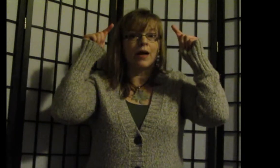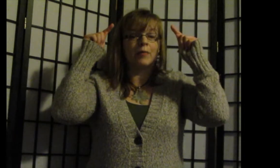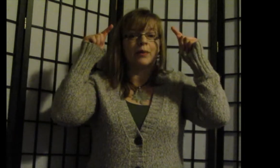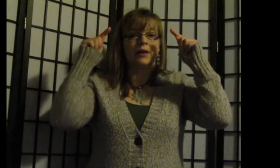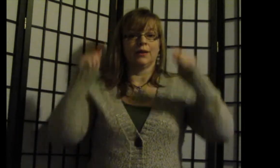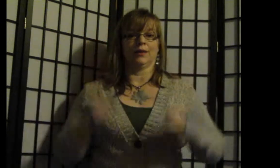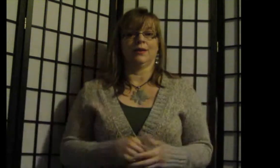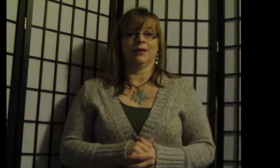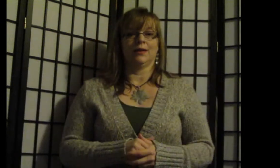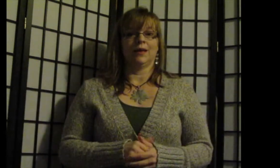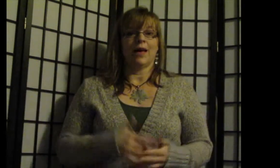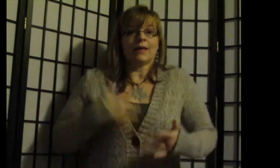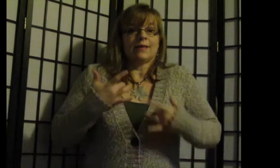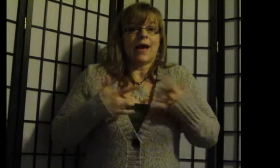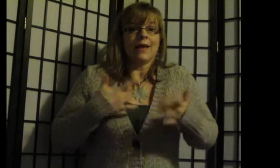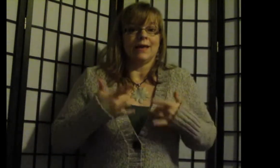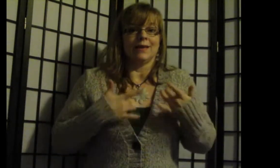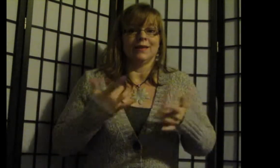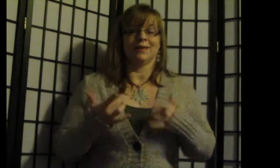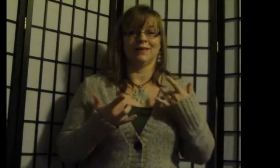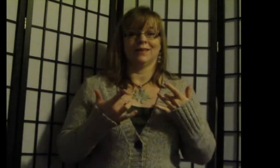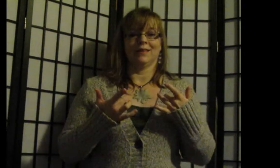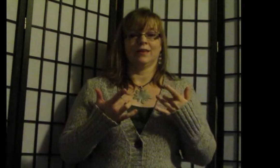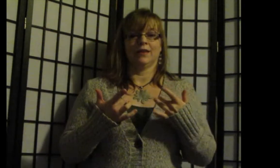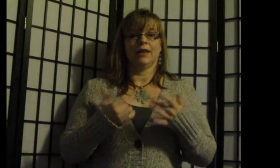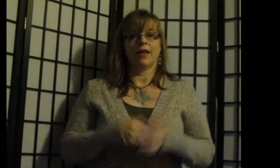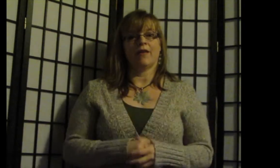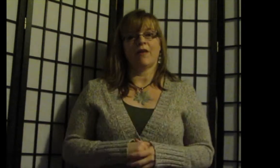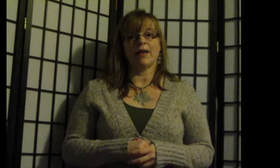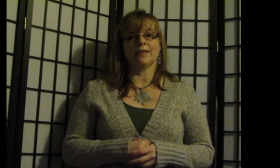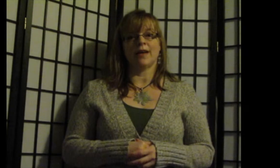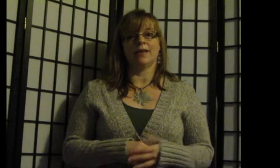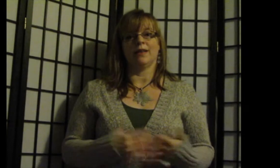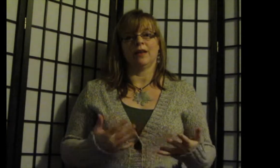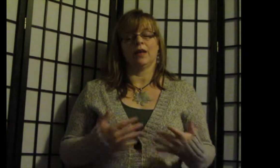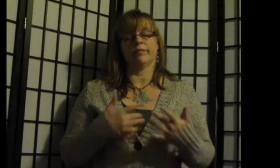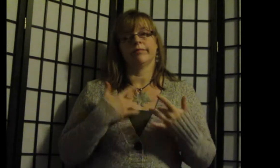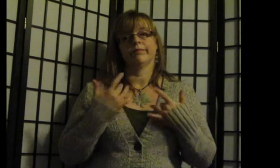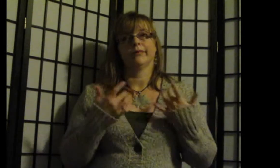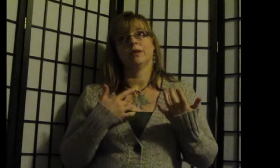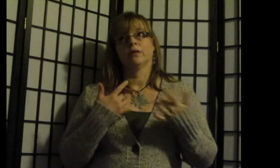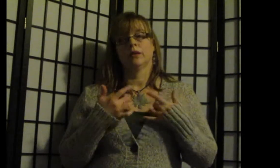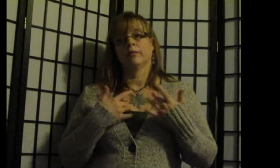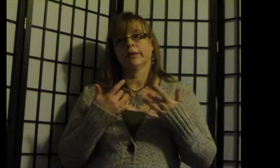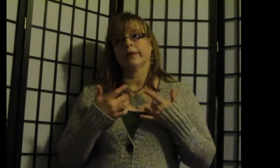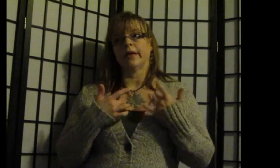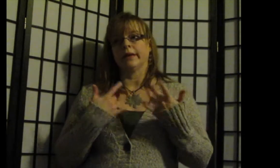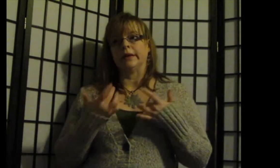up. Excited. Now if I signed it like, I'm excited,